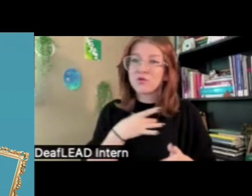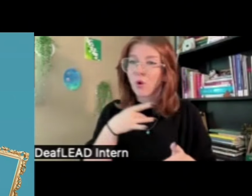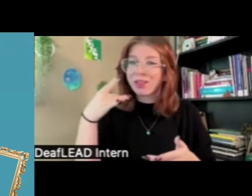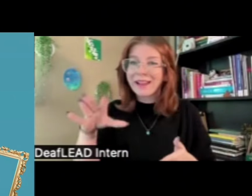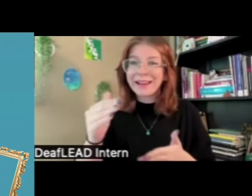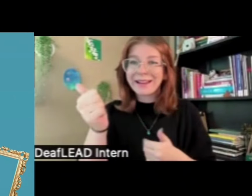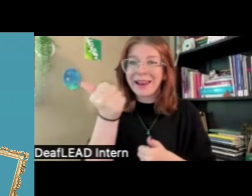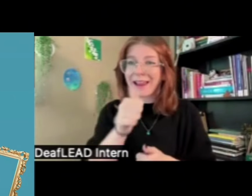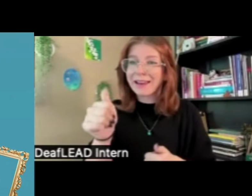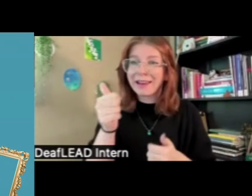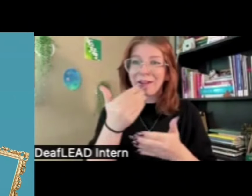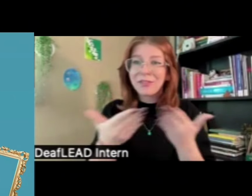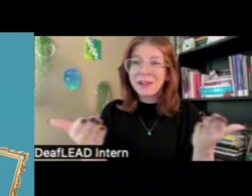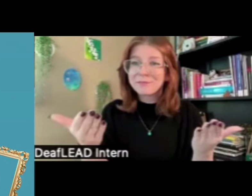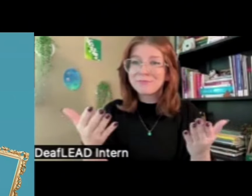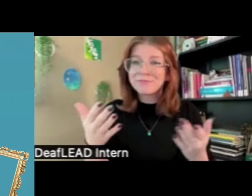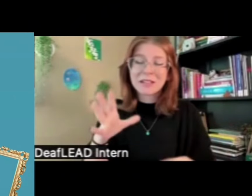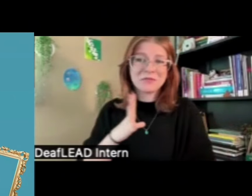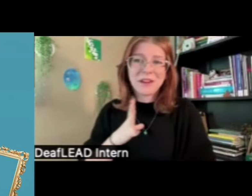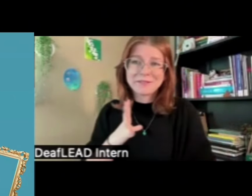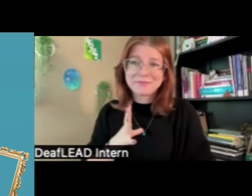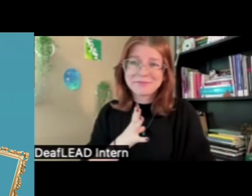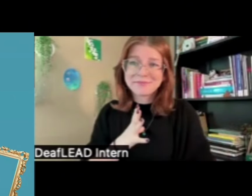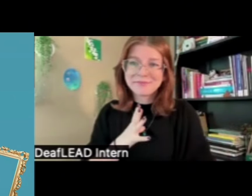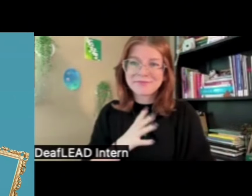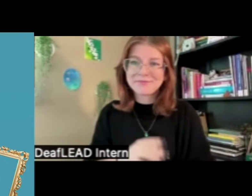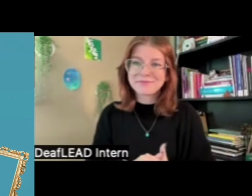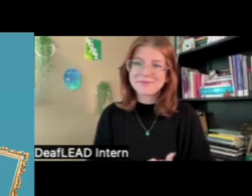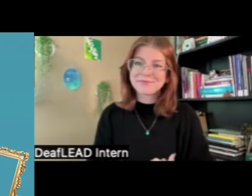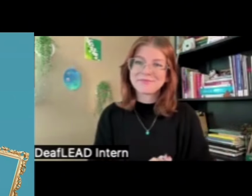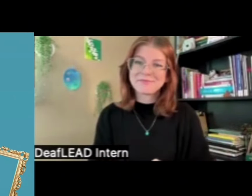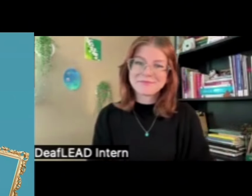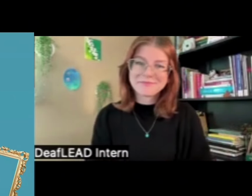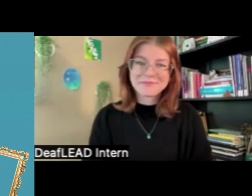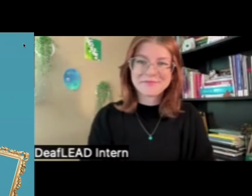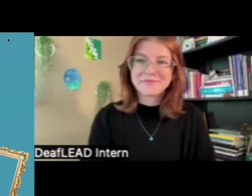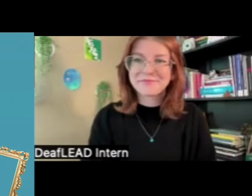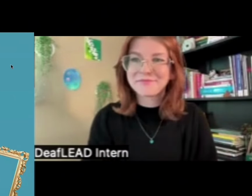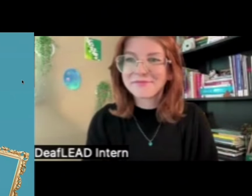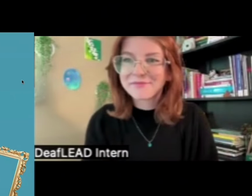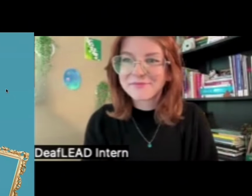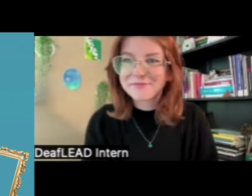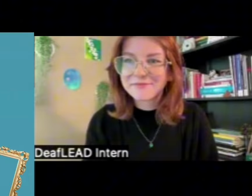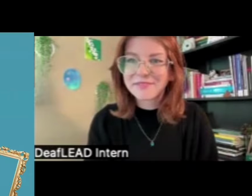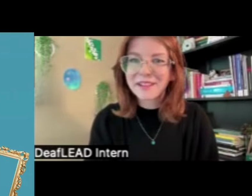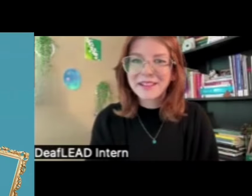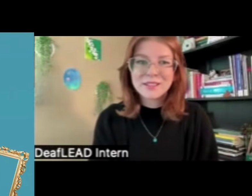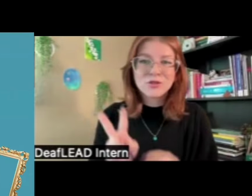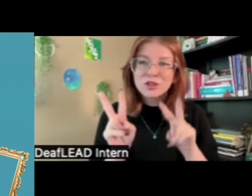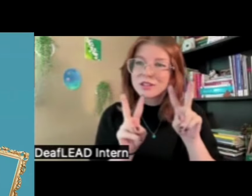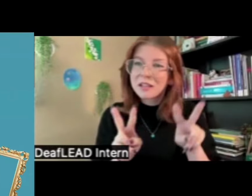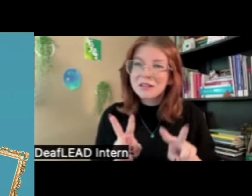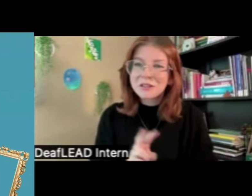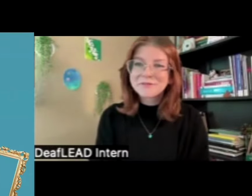of these from this list. And if you don't like any of them, that's okay too.